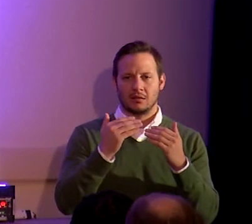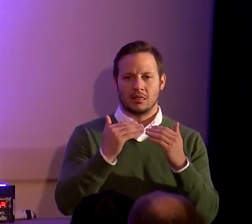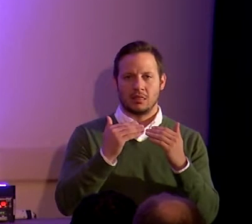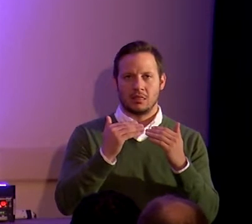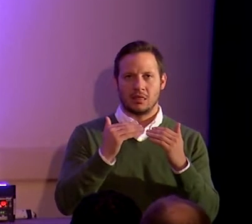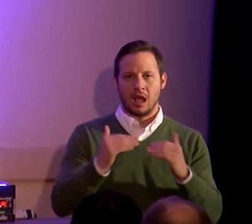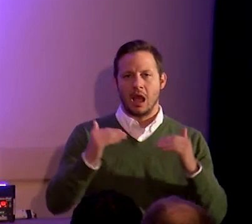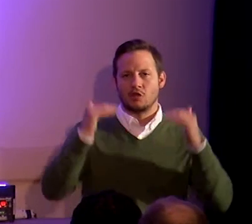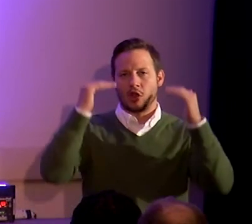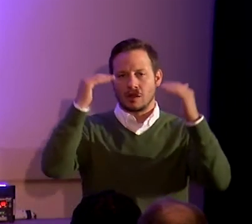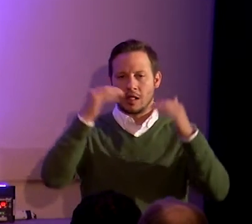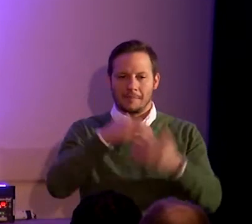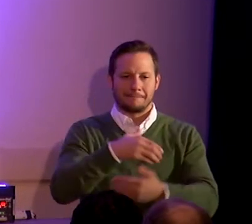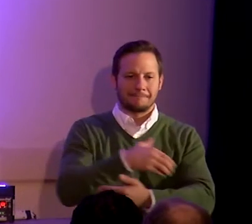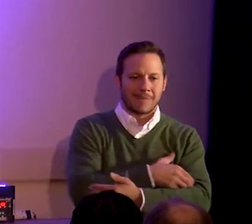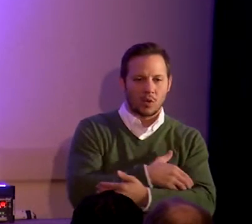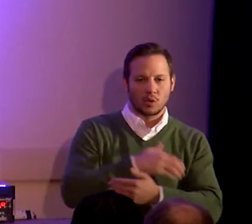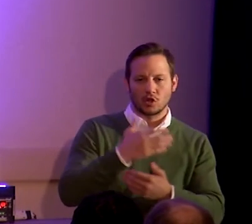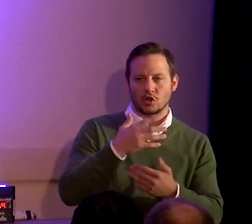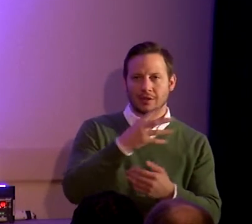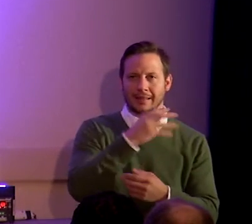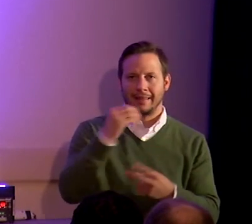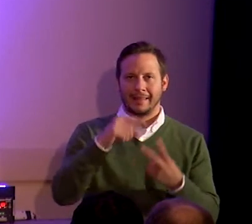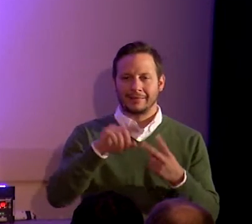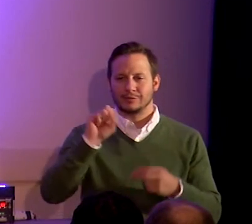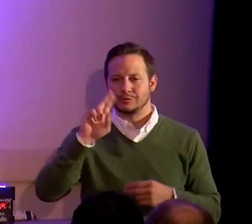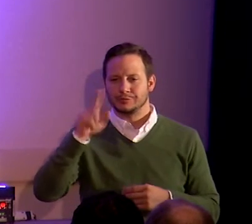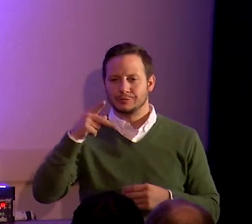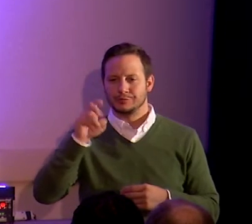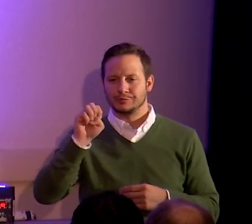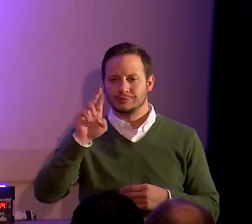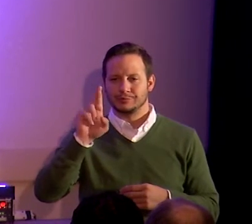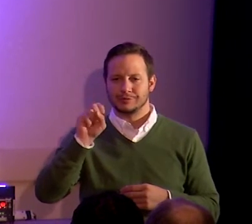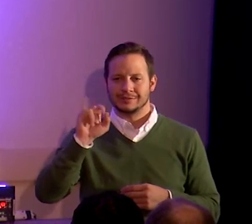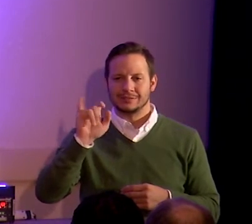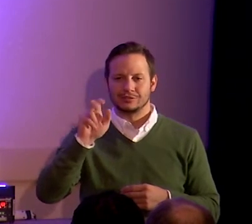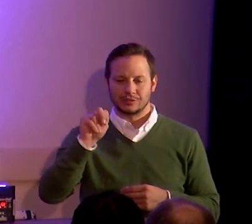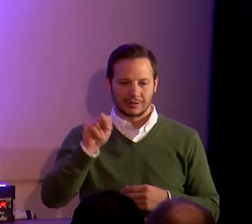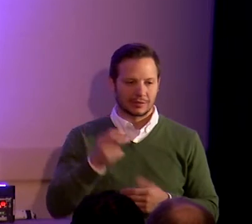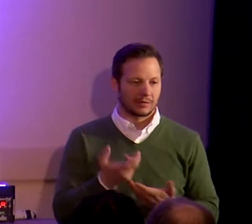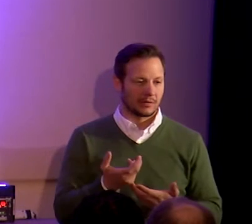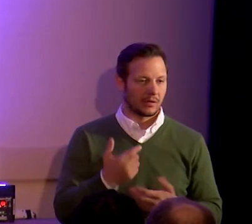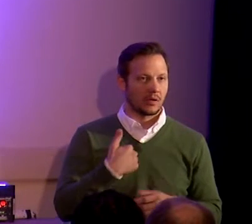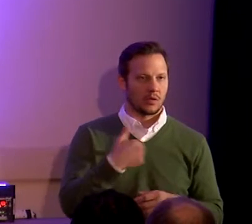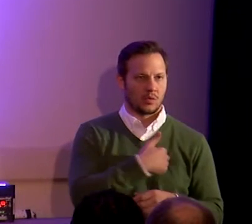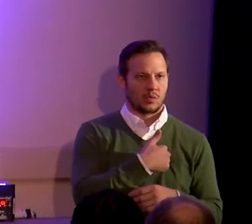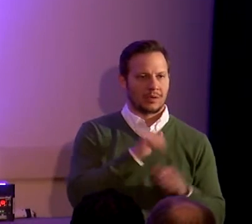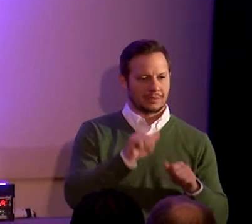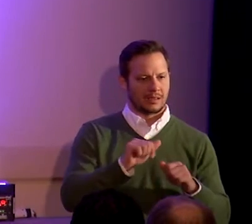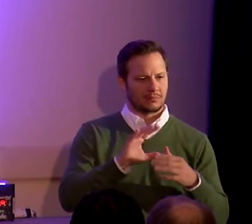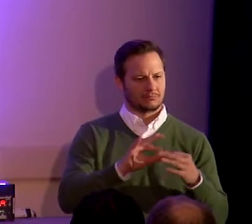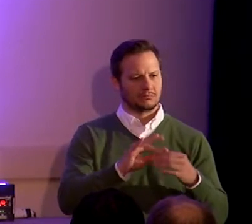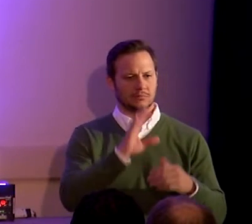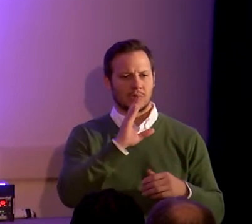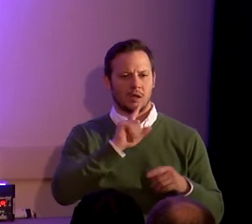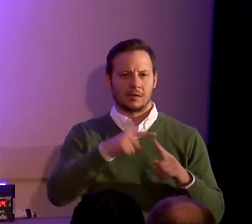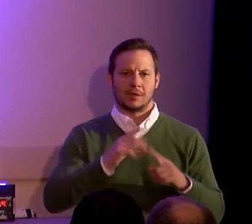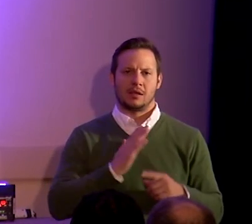hierarchical power schemes and superstition, to create a culture that makes it possible for me and other elected officials to talk openly about our